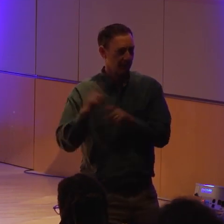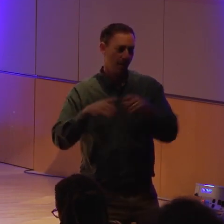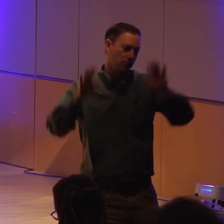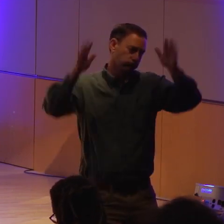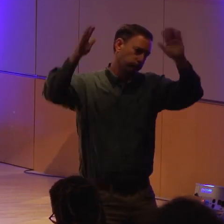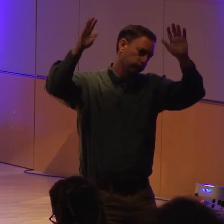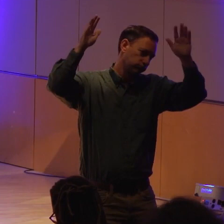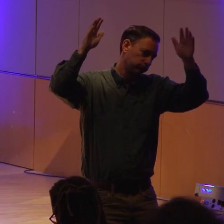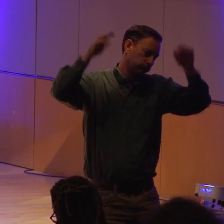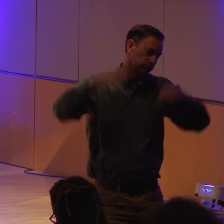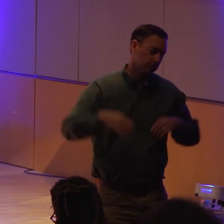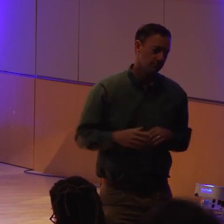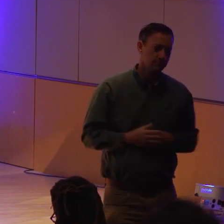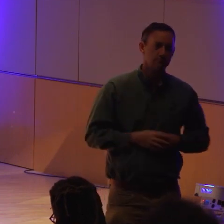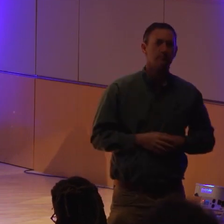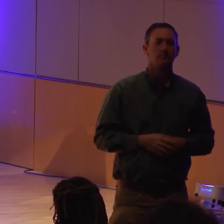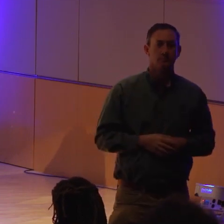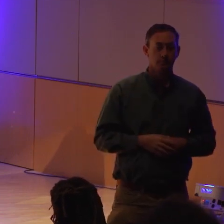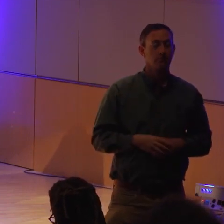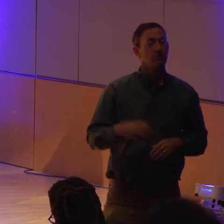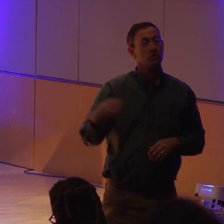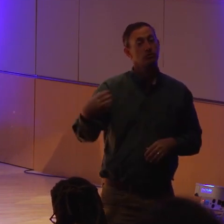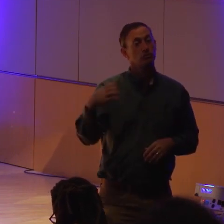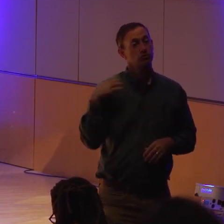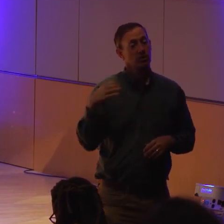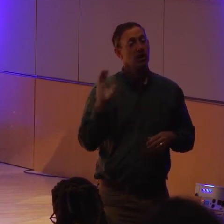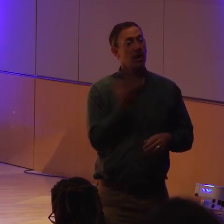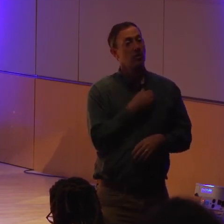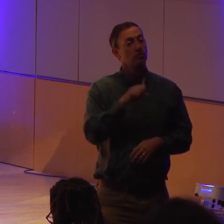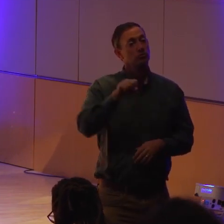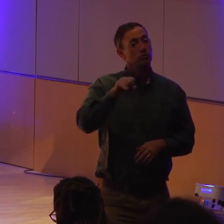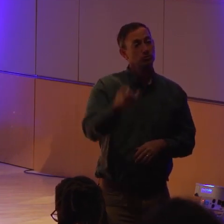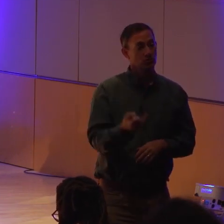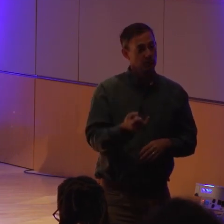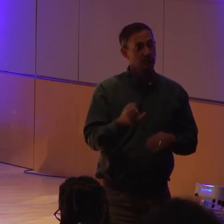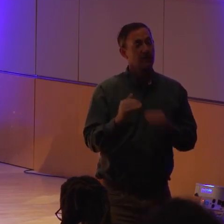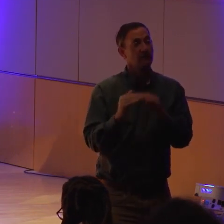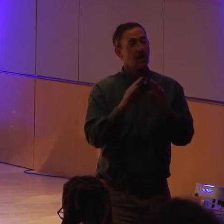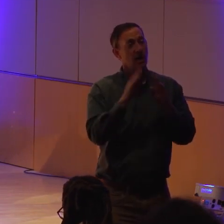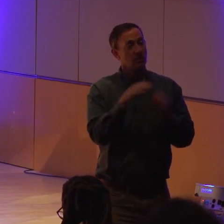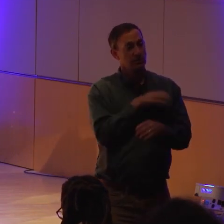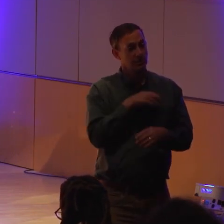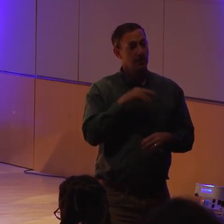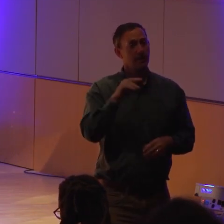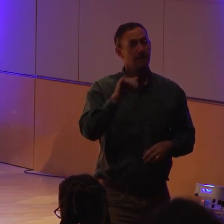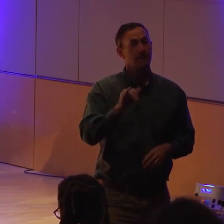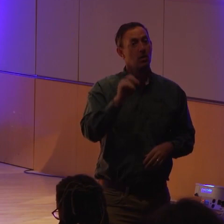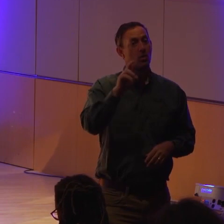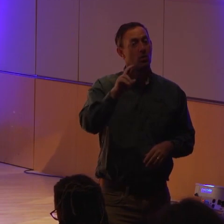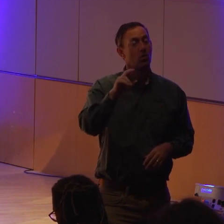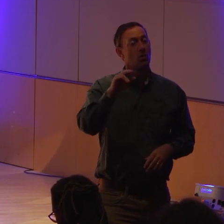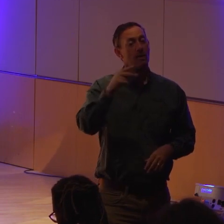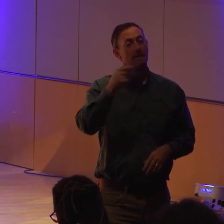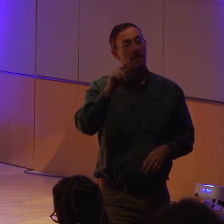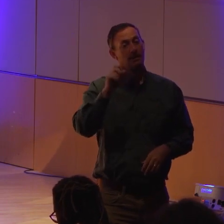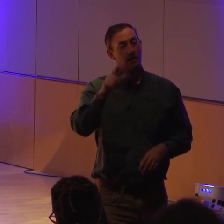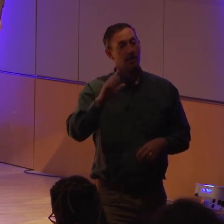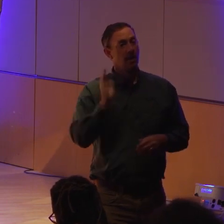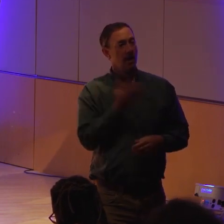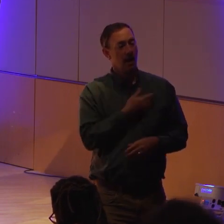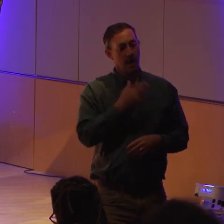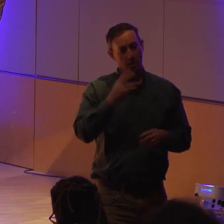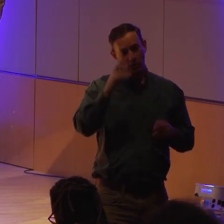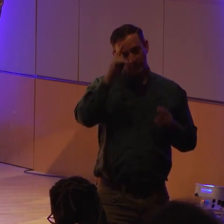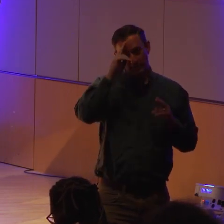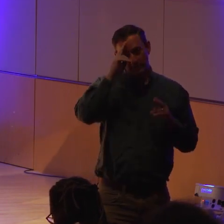her. The Chair of our Social Justice Fair Housing Committee, Commissioner Mayor Patel. Our distinguished speakers and